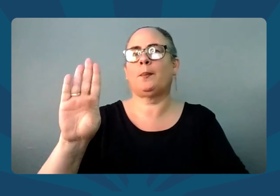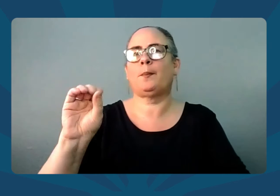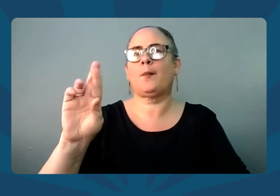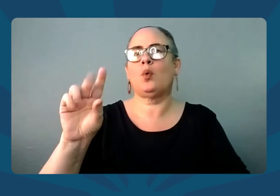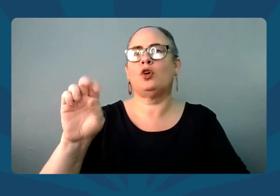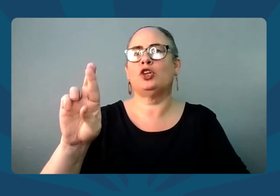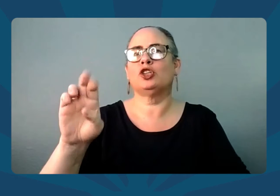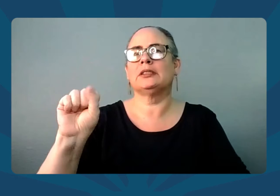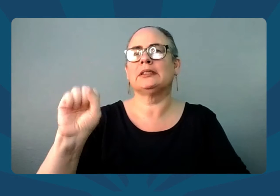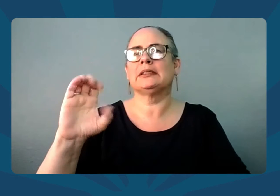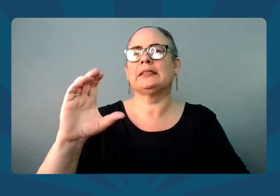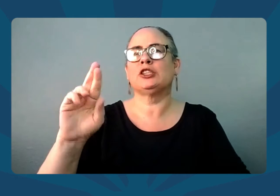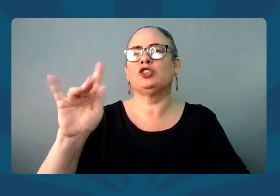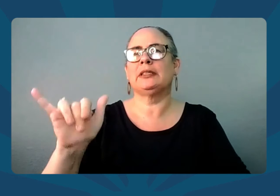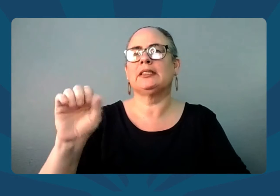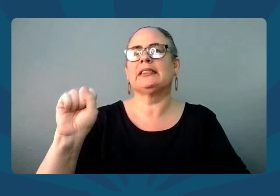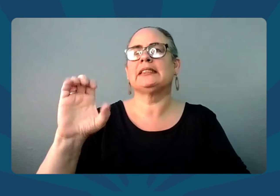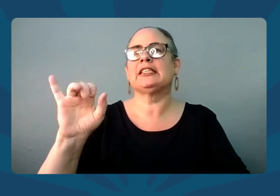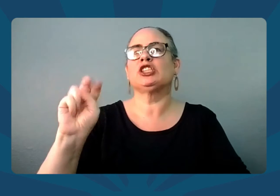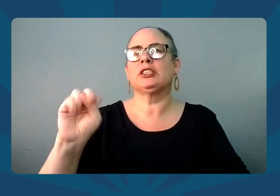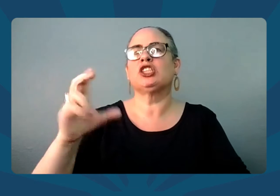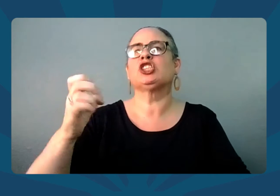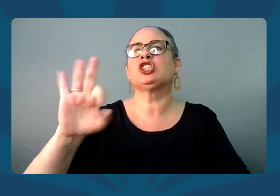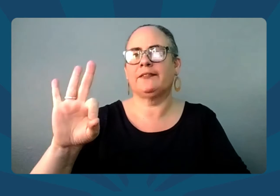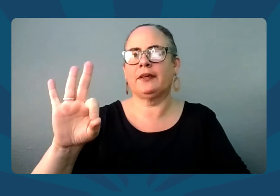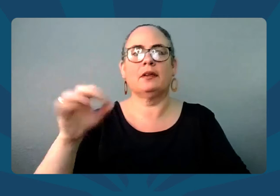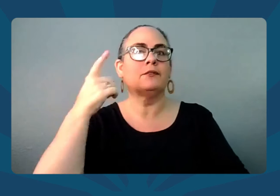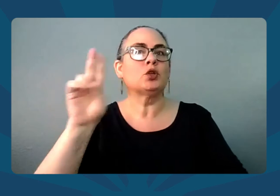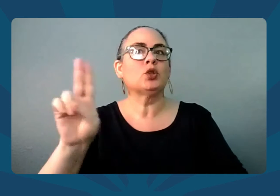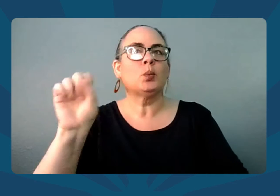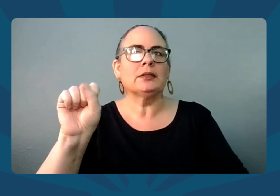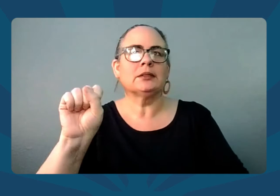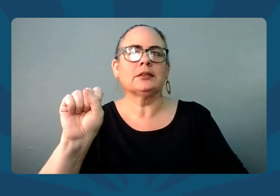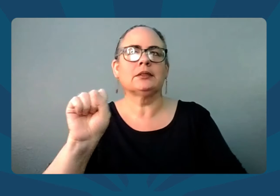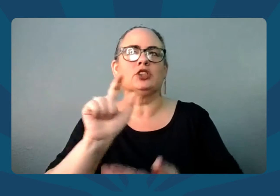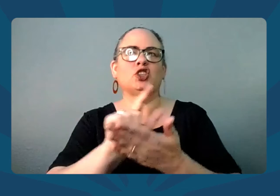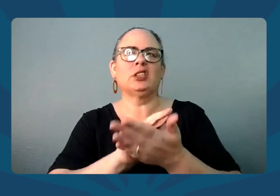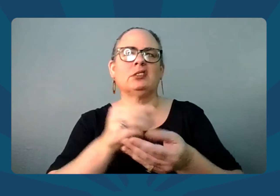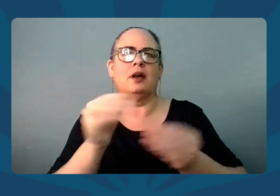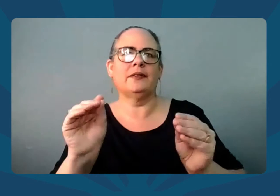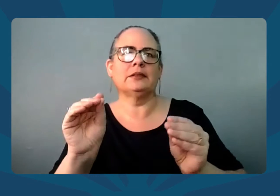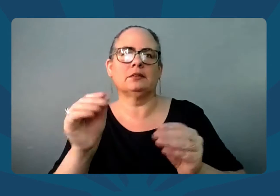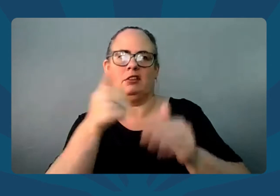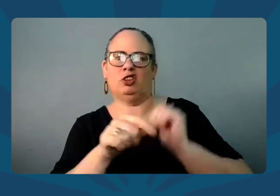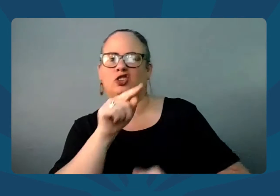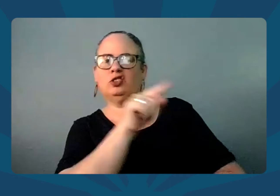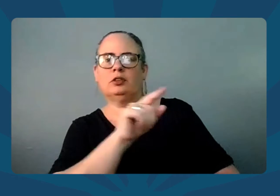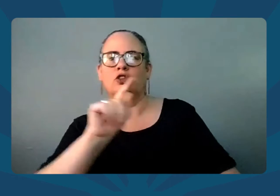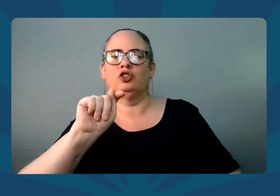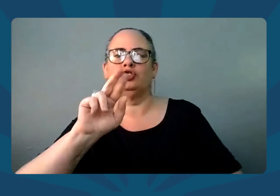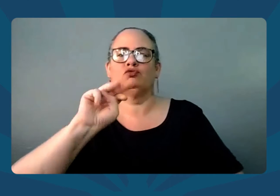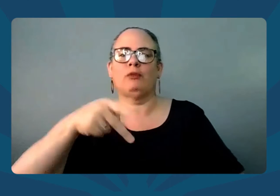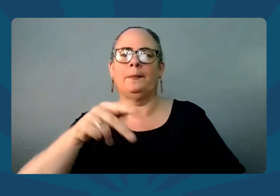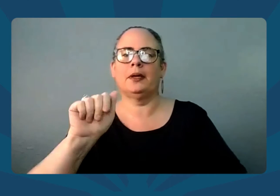I was the Border Security Section Chief for the United States Attorney's Office under